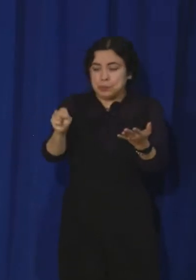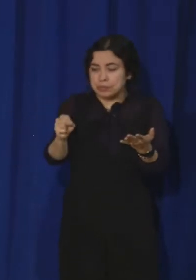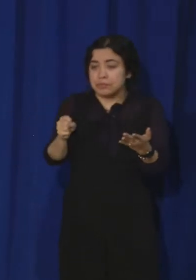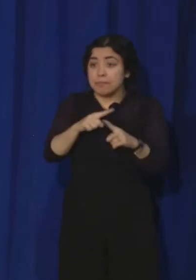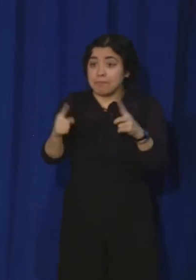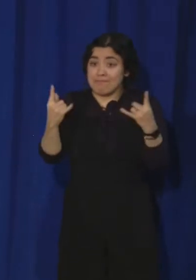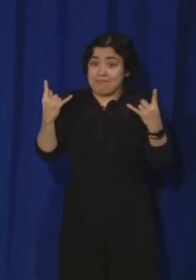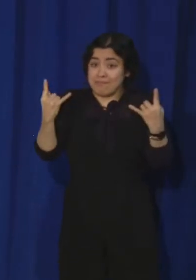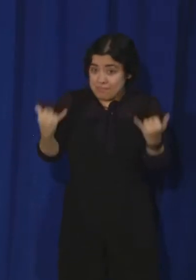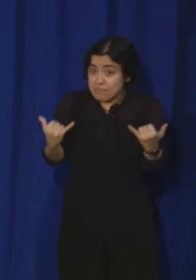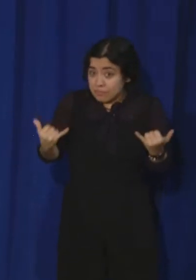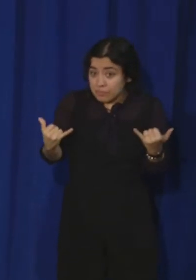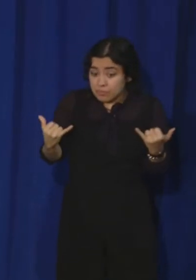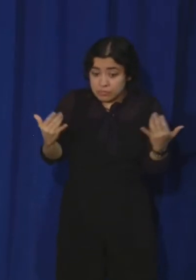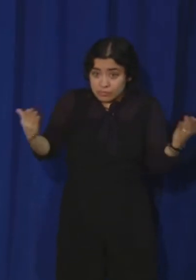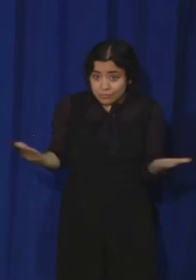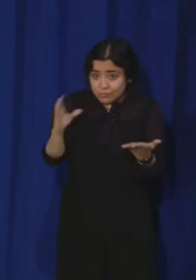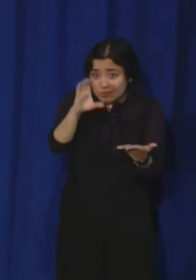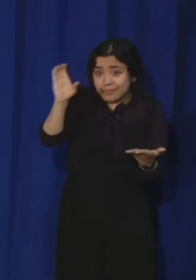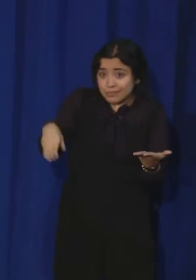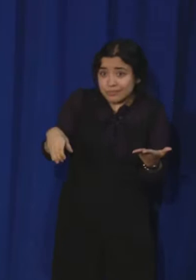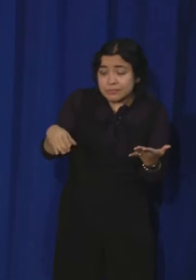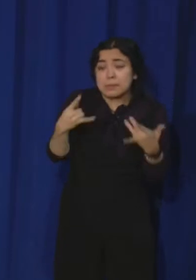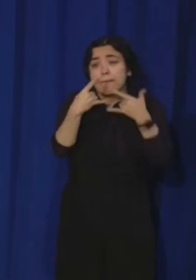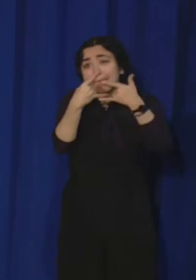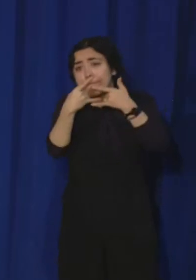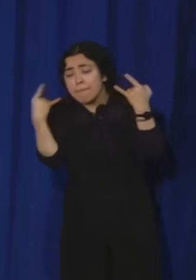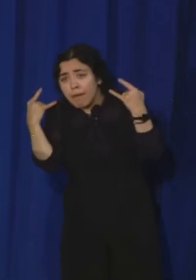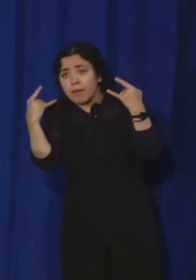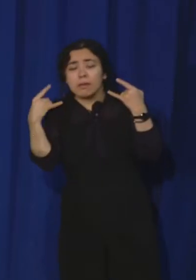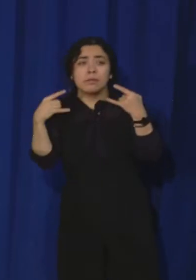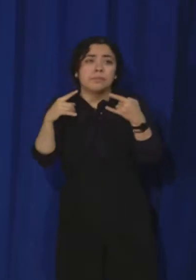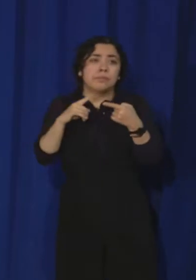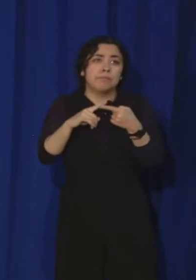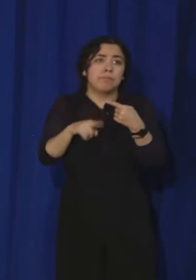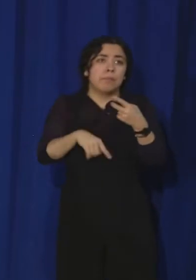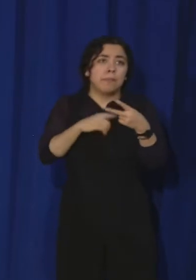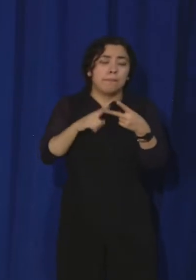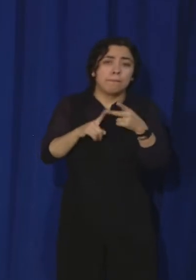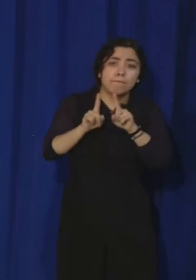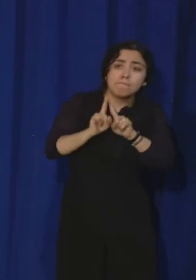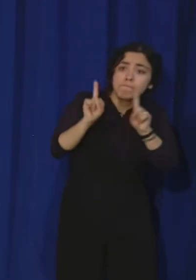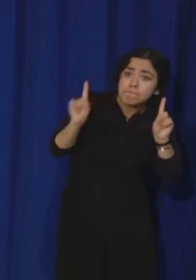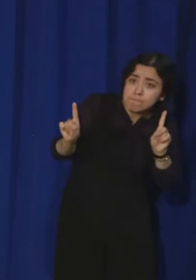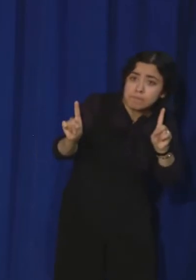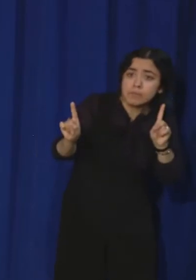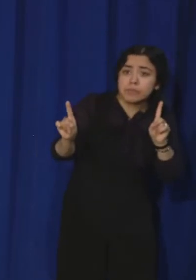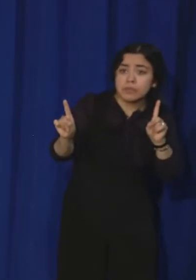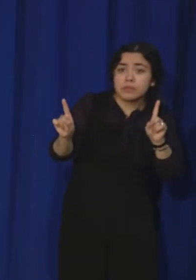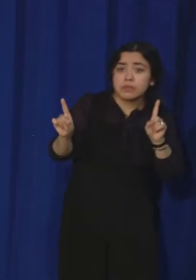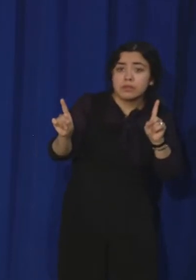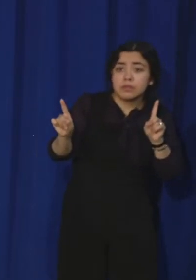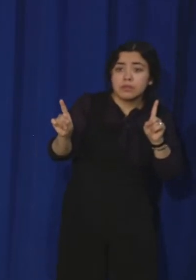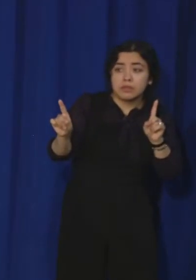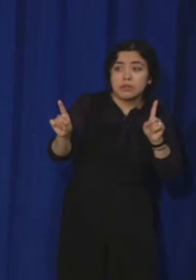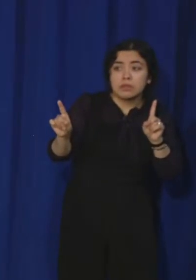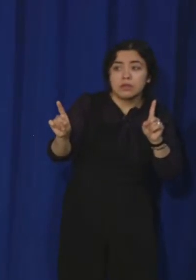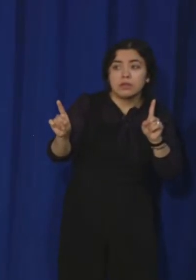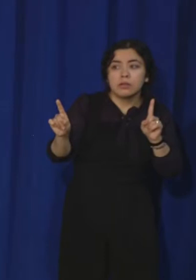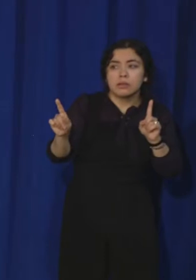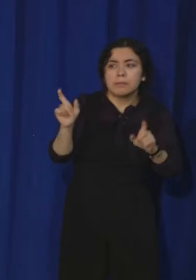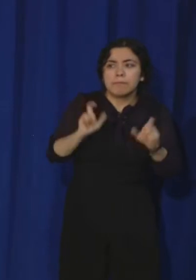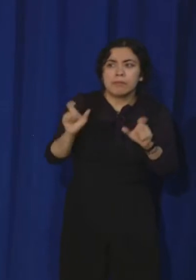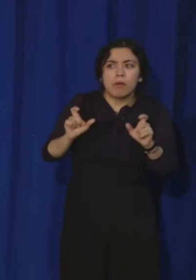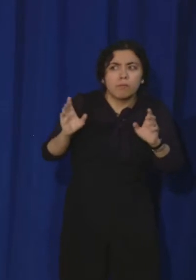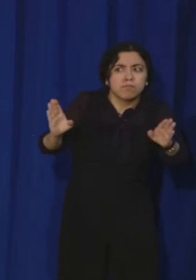this stage in Chicago, masks and social distancing have increased and not decreased in